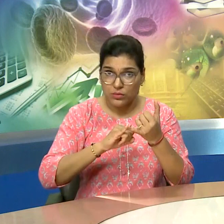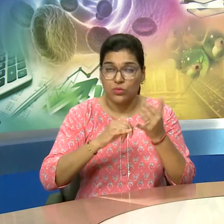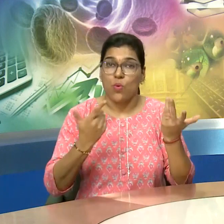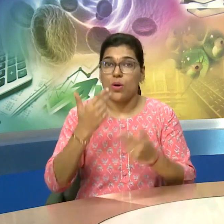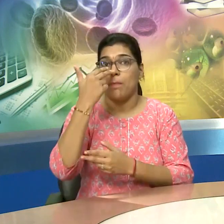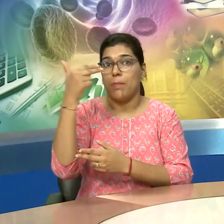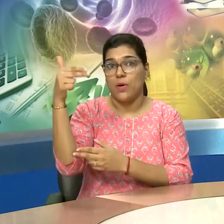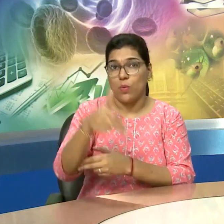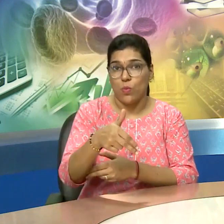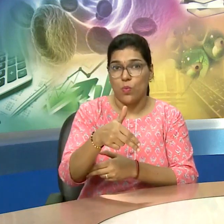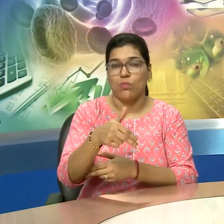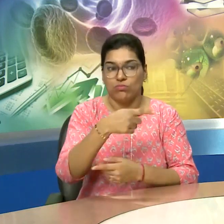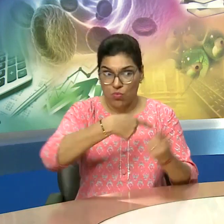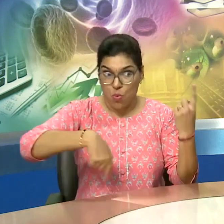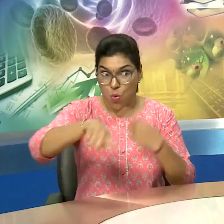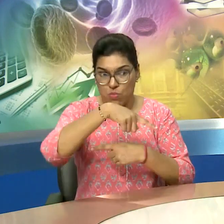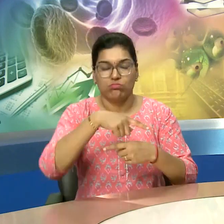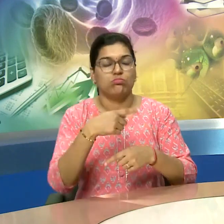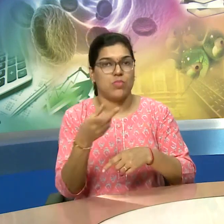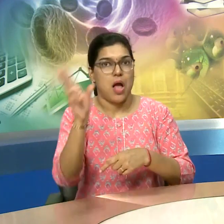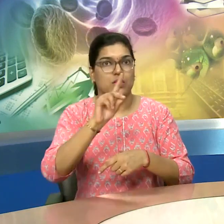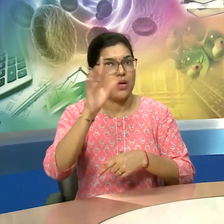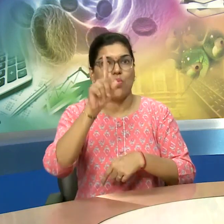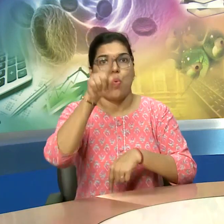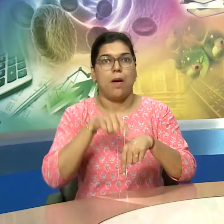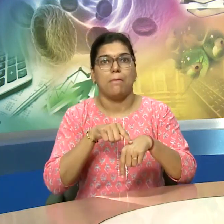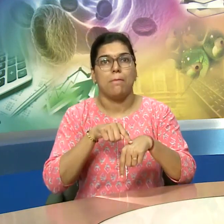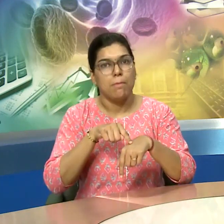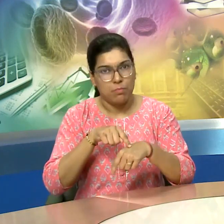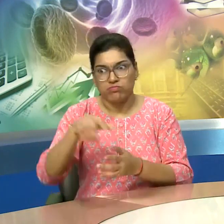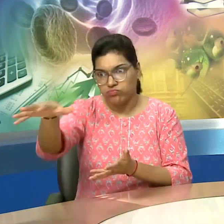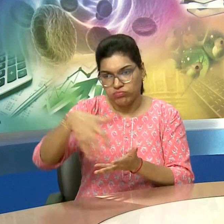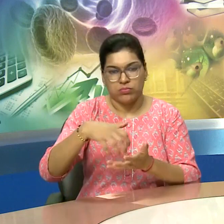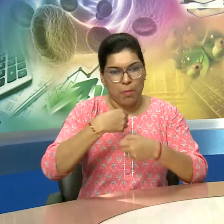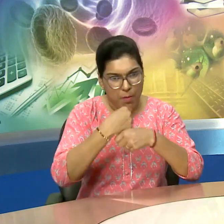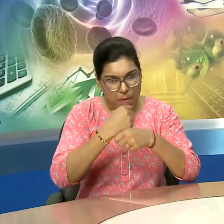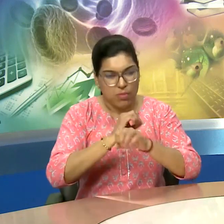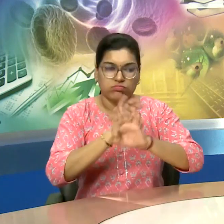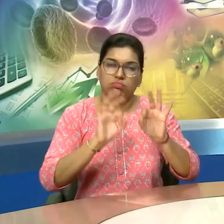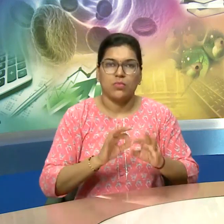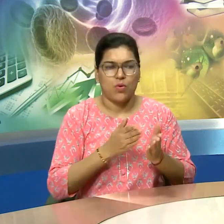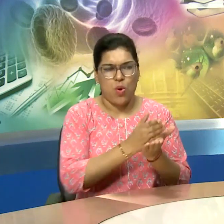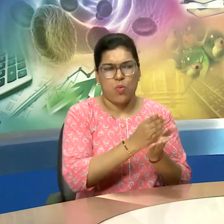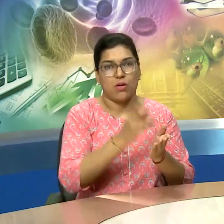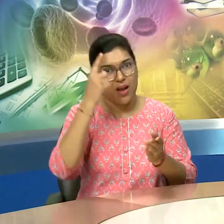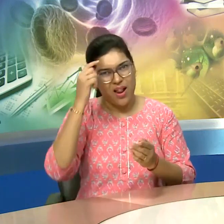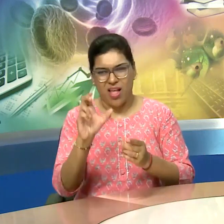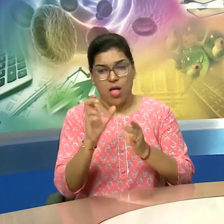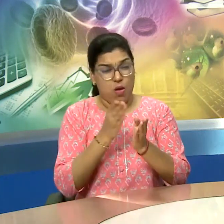cannot again get that coal. Similarly is petrol. If once